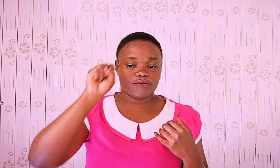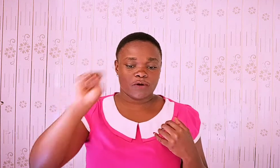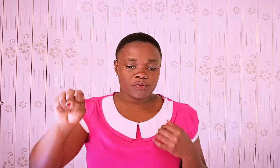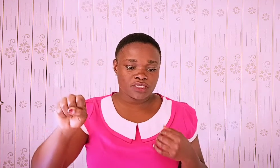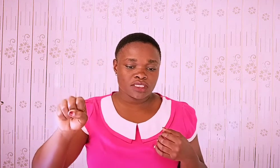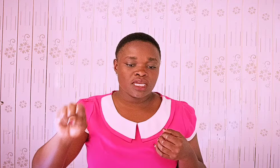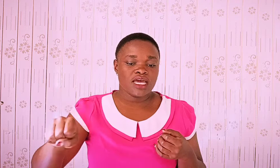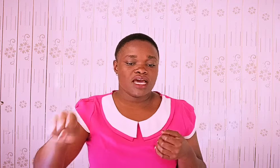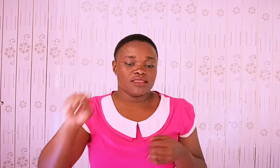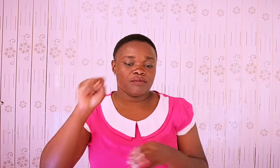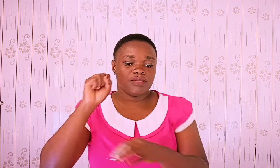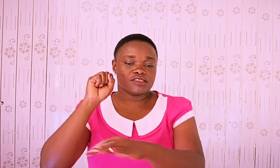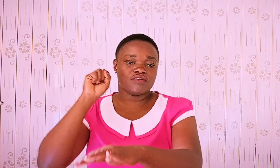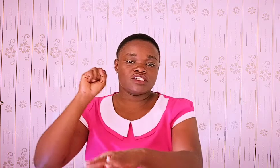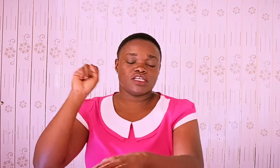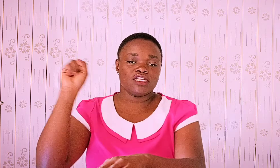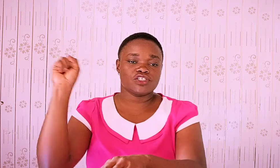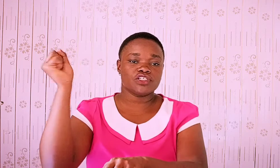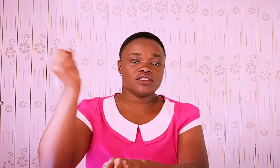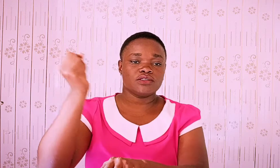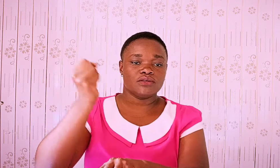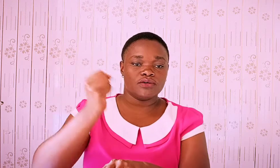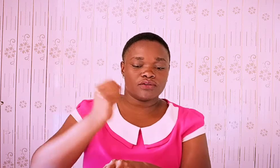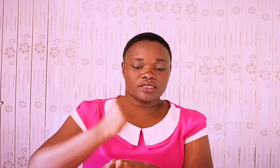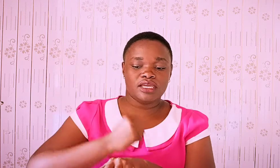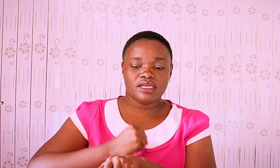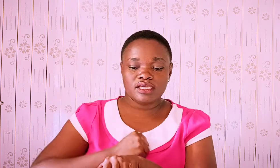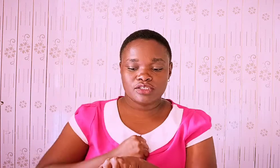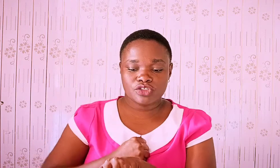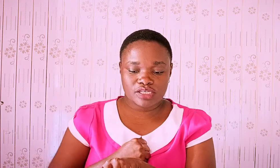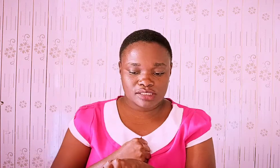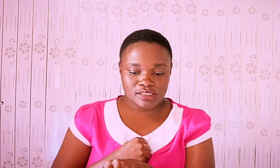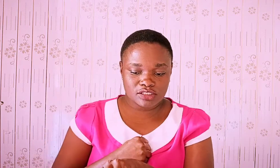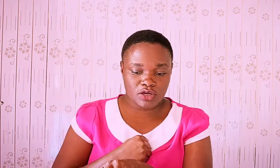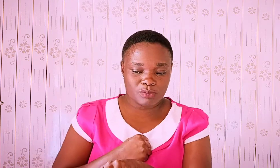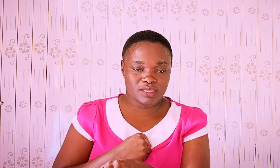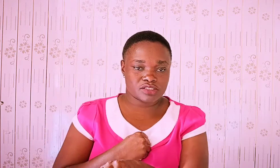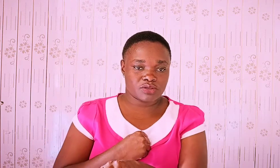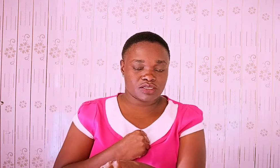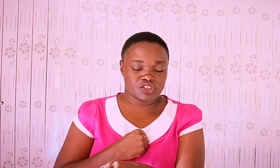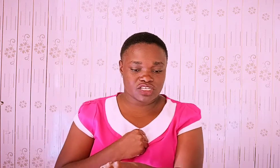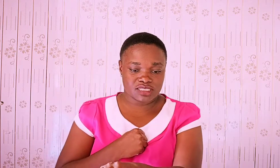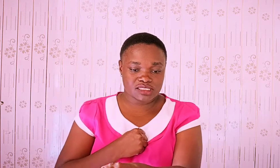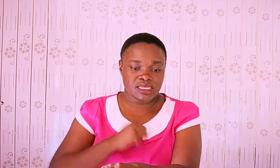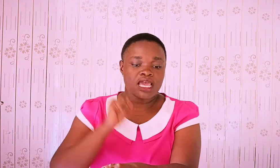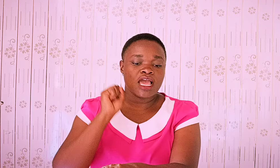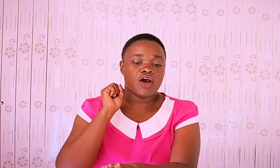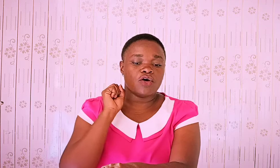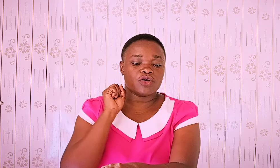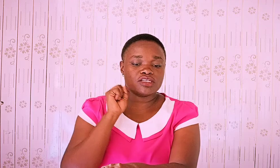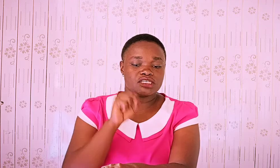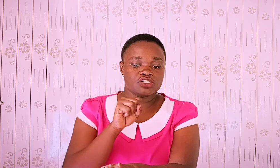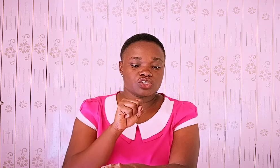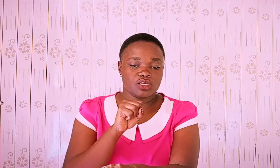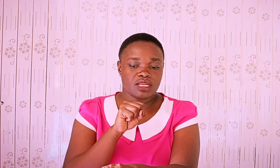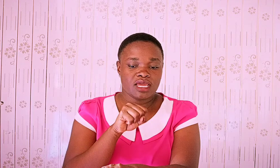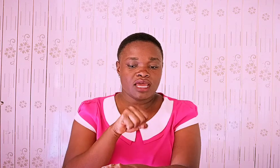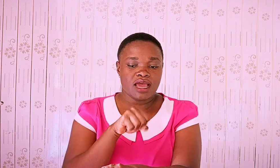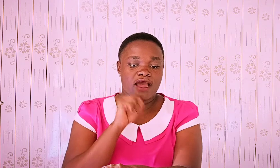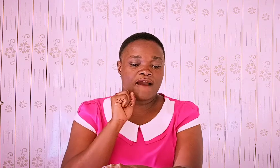formed, and then place of articulation on the chest. Placed on the chest. Orientation